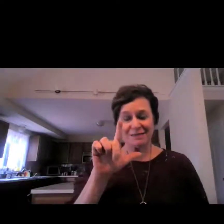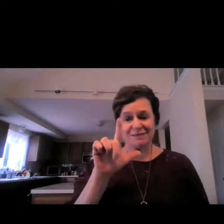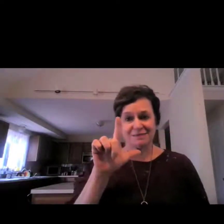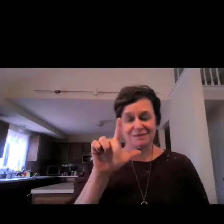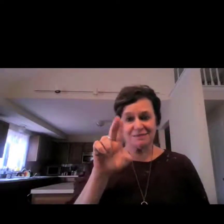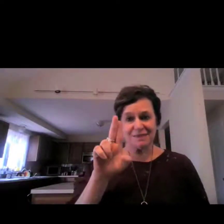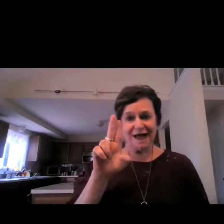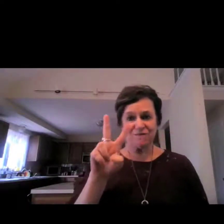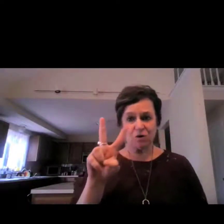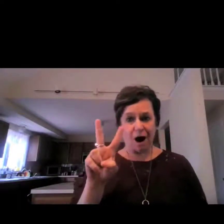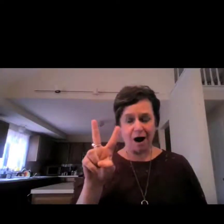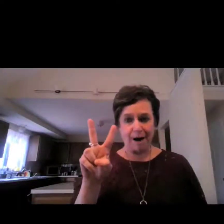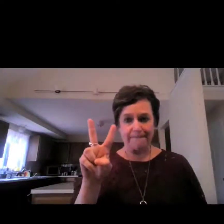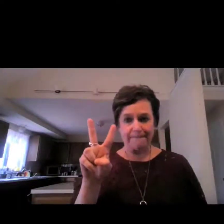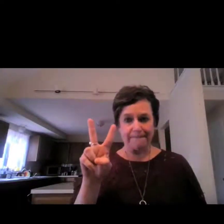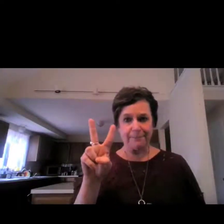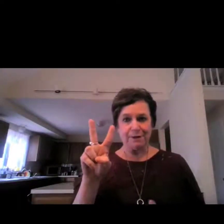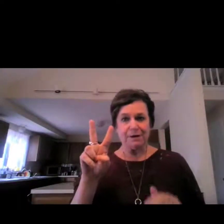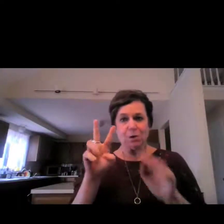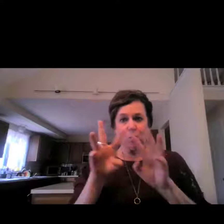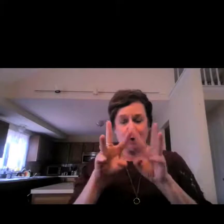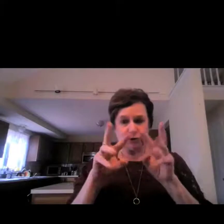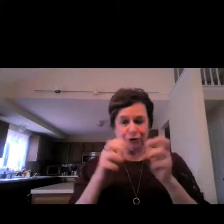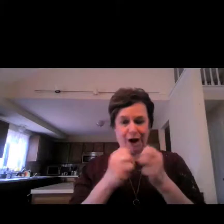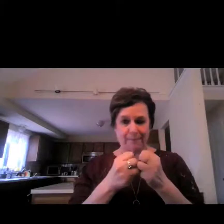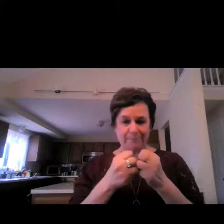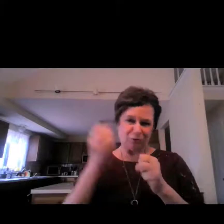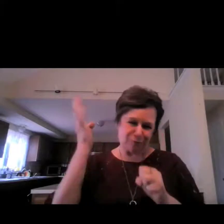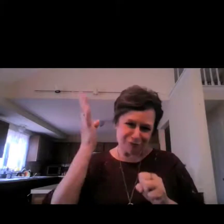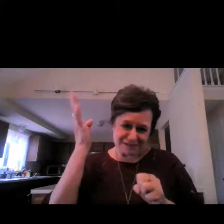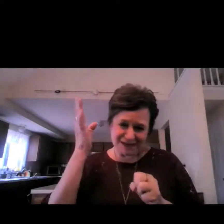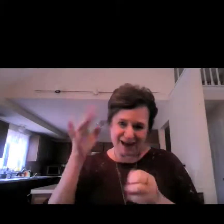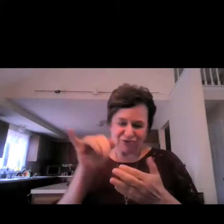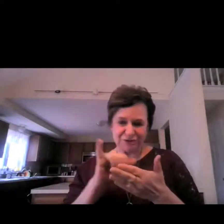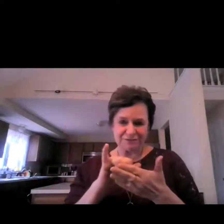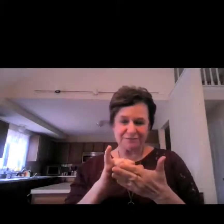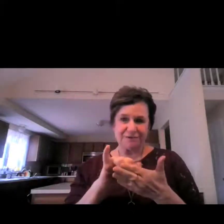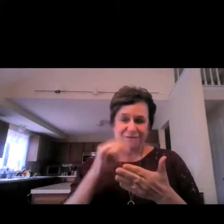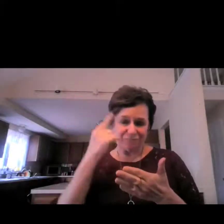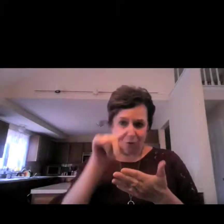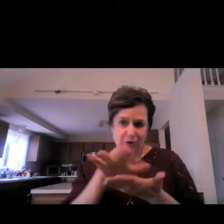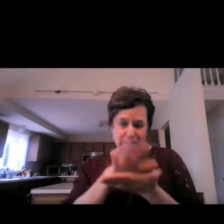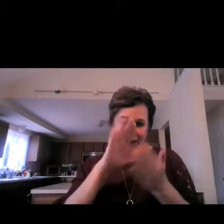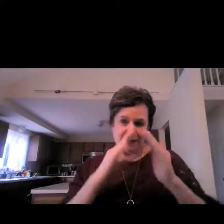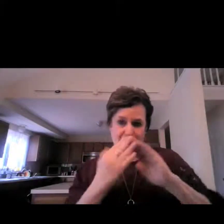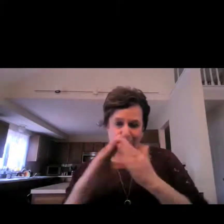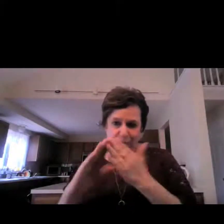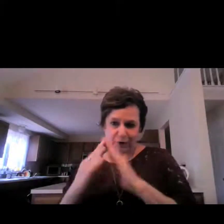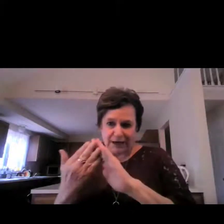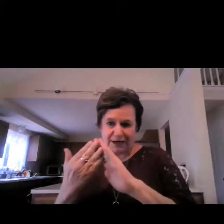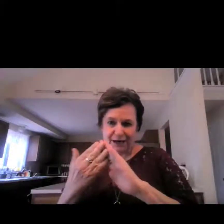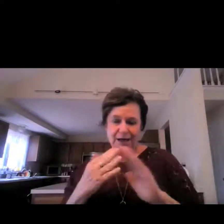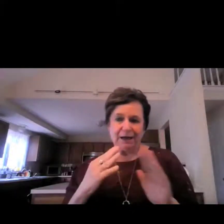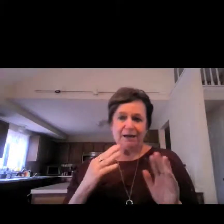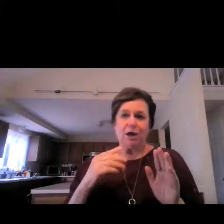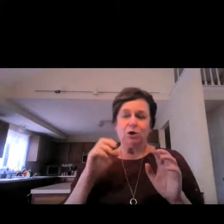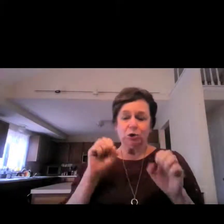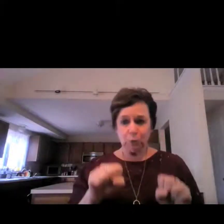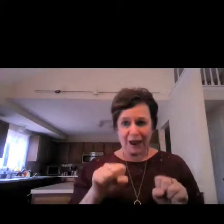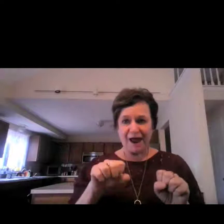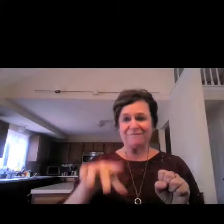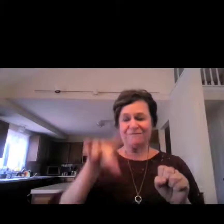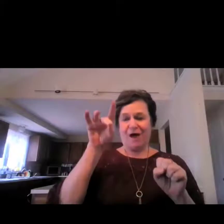This is one in a series of LUV workshops. These are